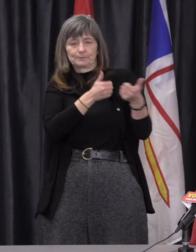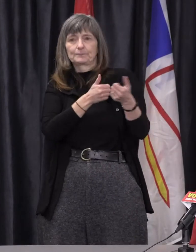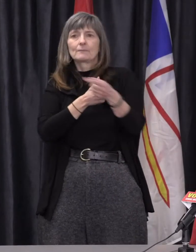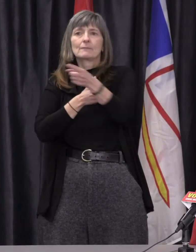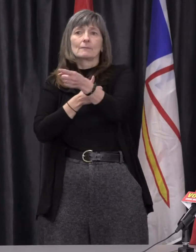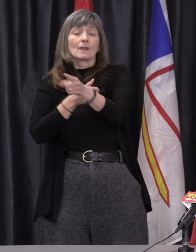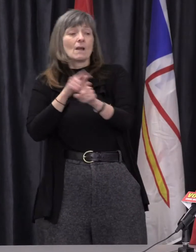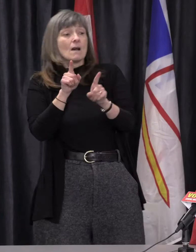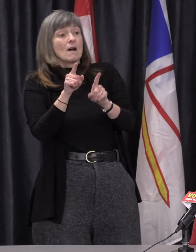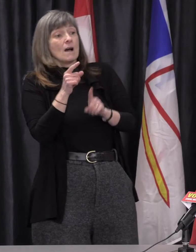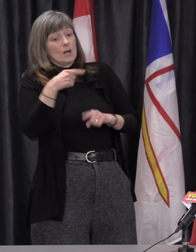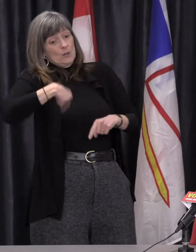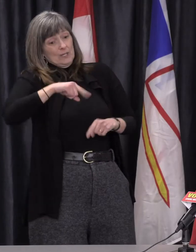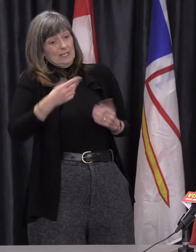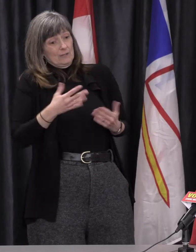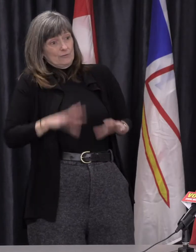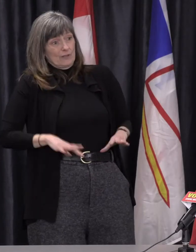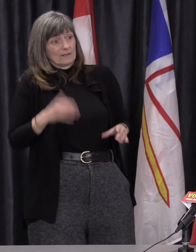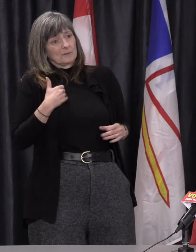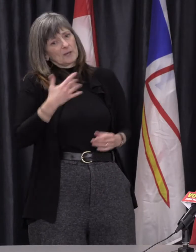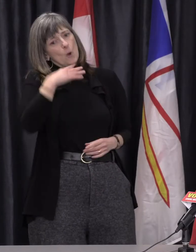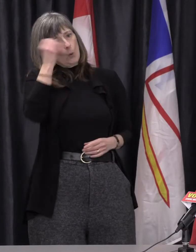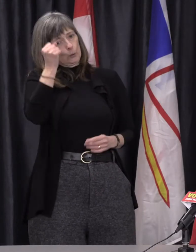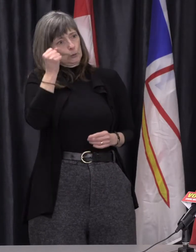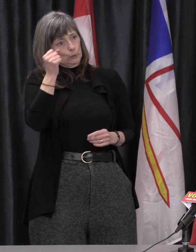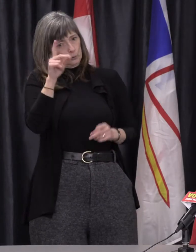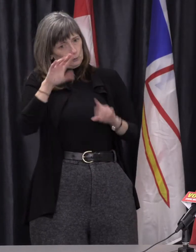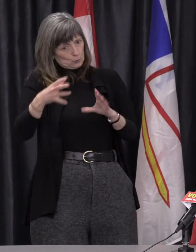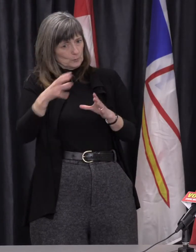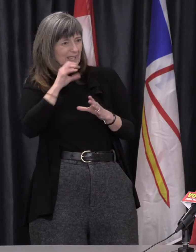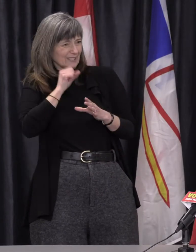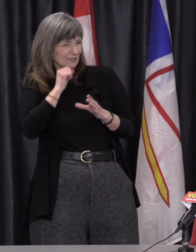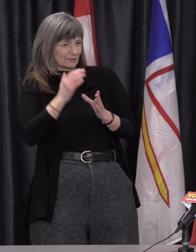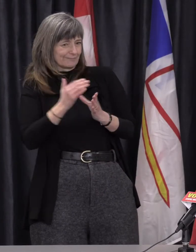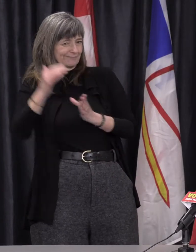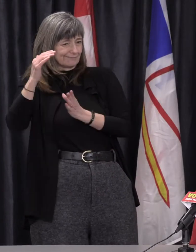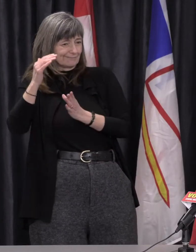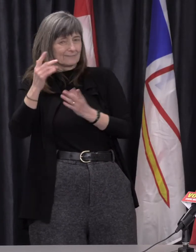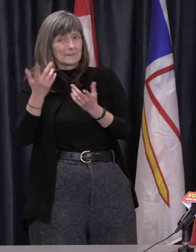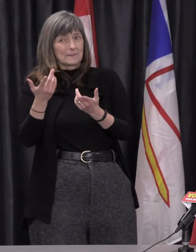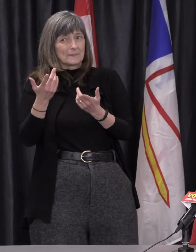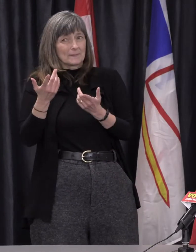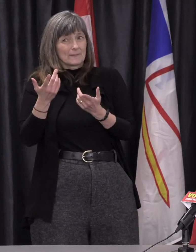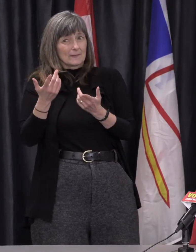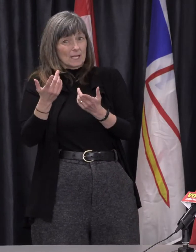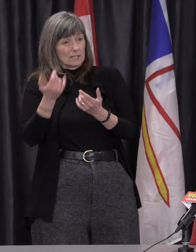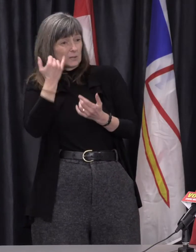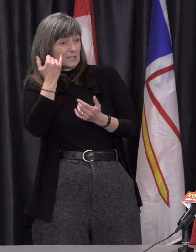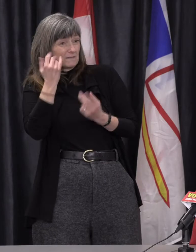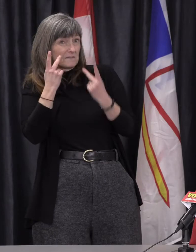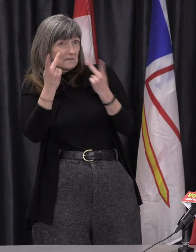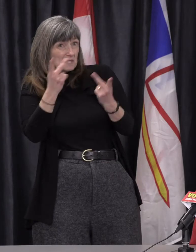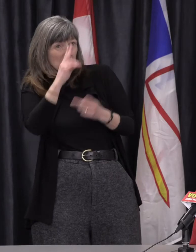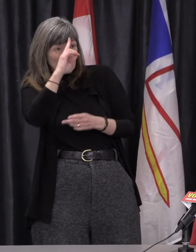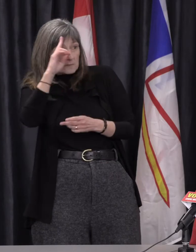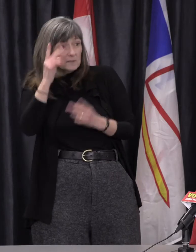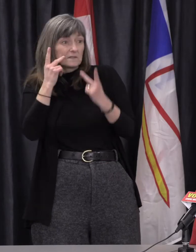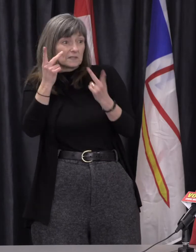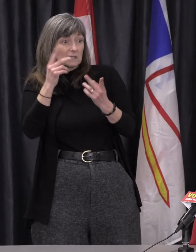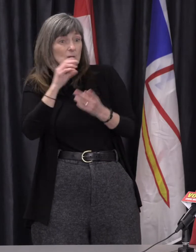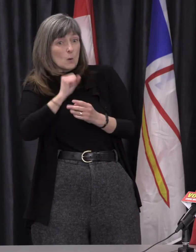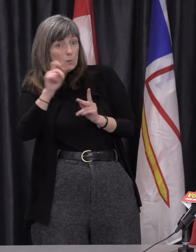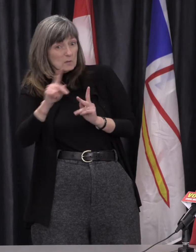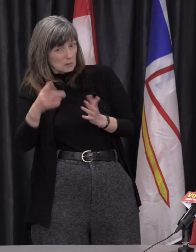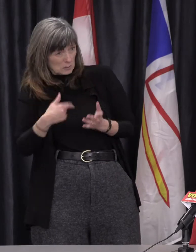elder population here in the demographic. In terms of visiting those that are elder, visiting the hospital, what restrictions are in place right